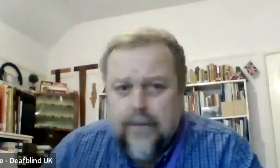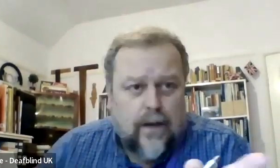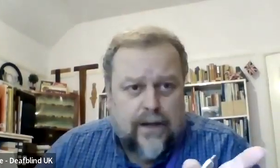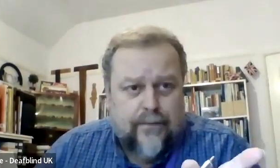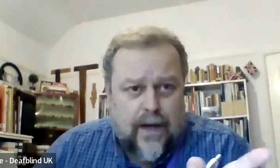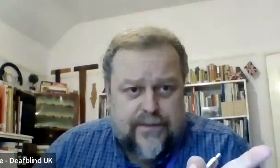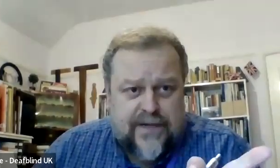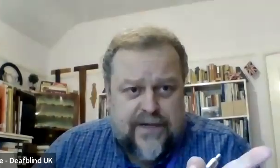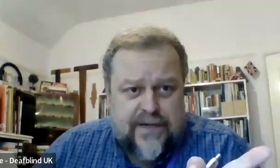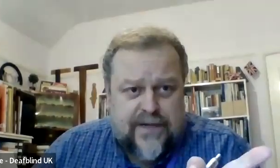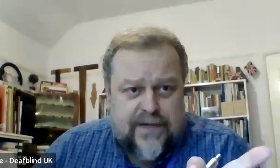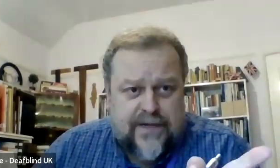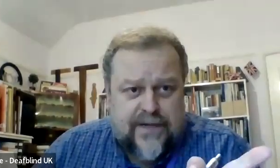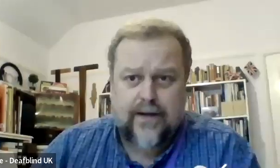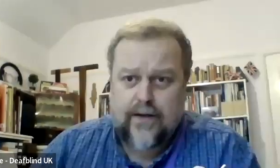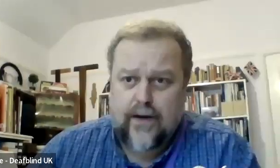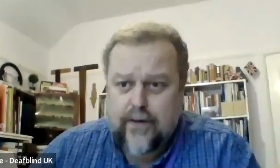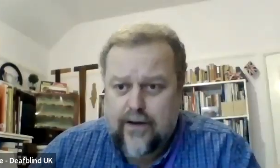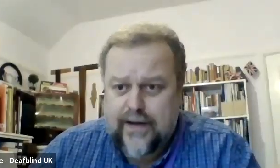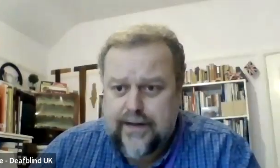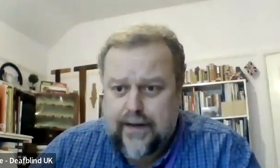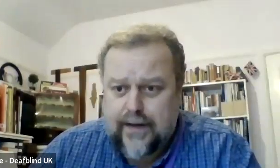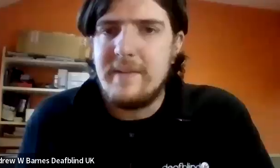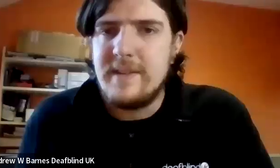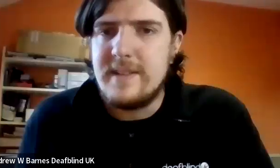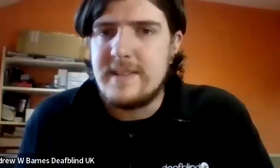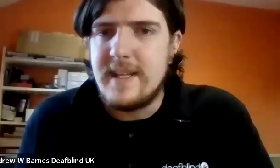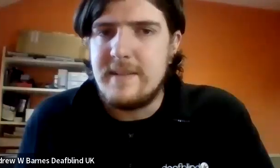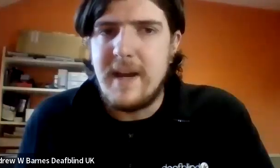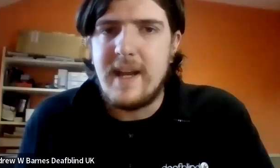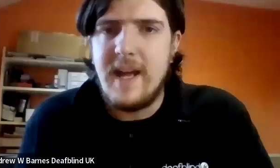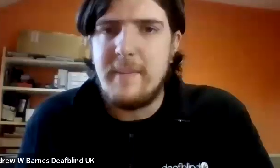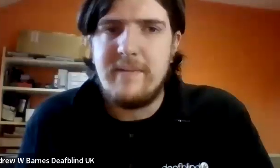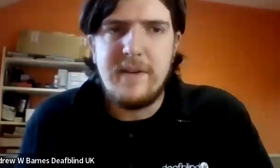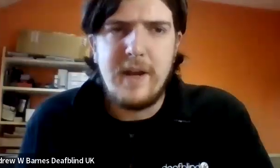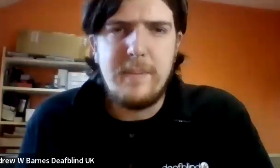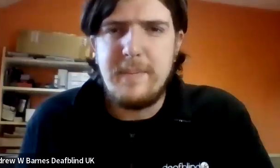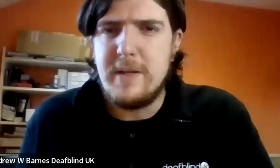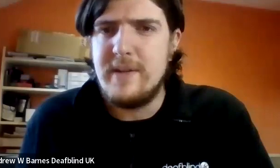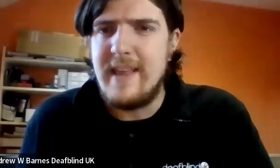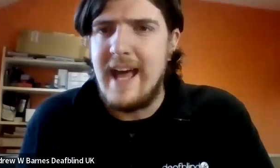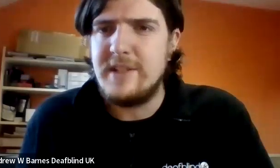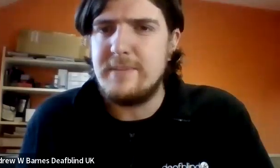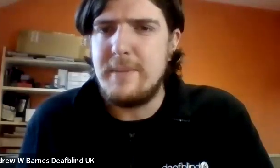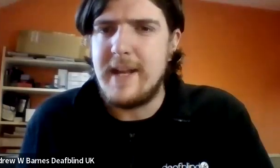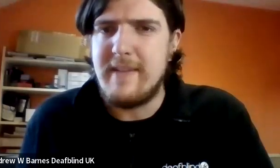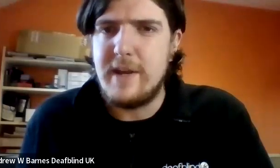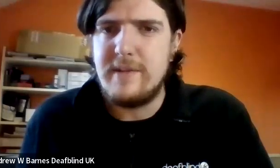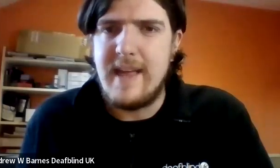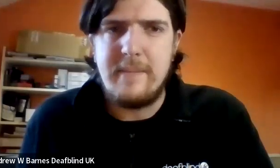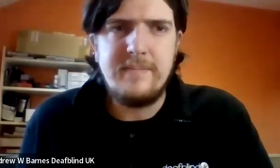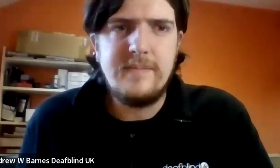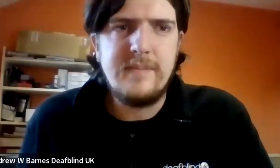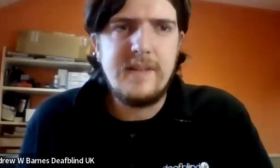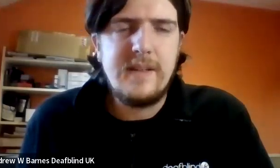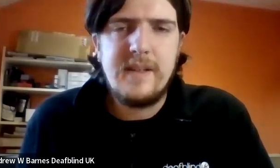Jenny's back in, I think. Is she with a quick comment? I was just going to say, Mike, after a couple of people have put their hands up, do you mind if I go